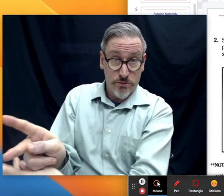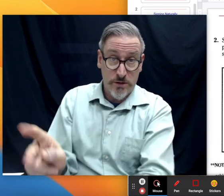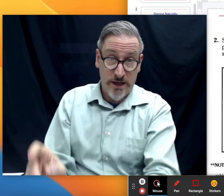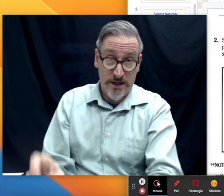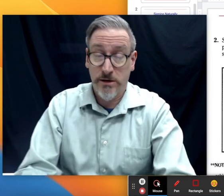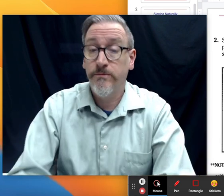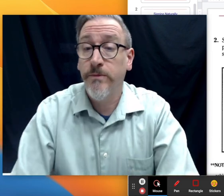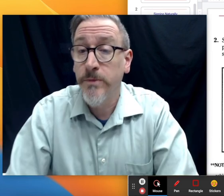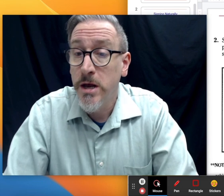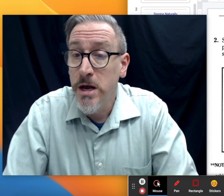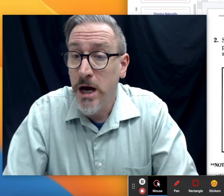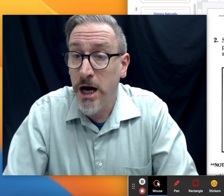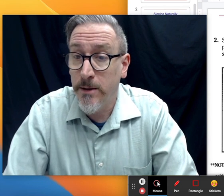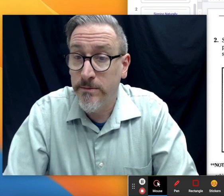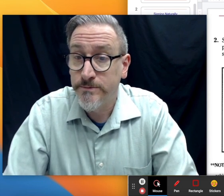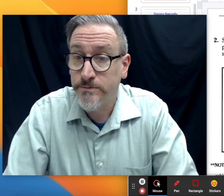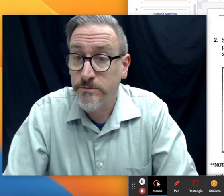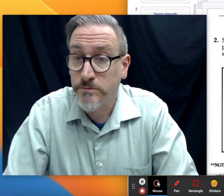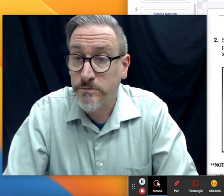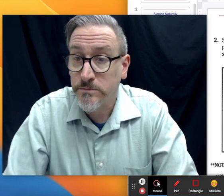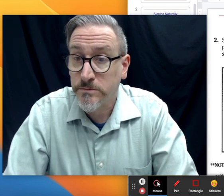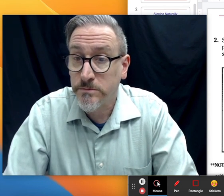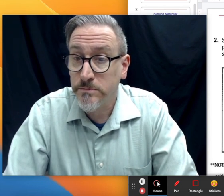Shoo, like that.